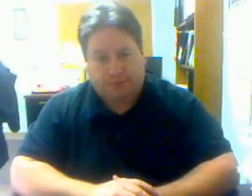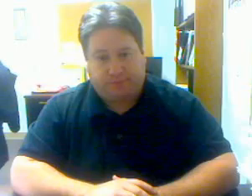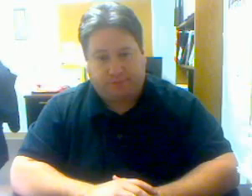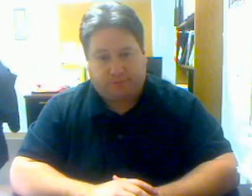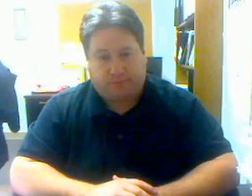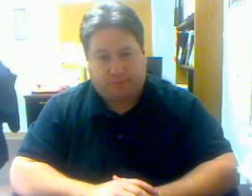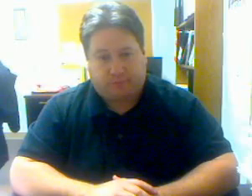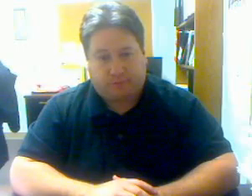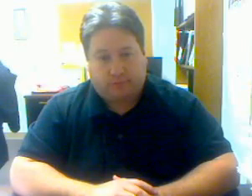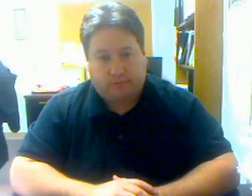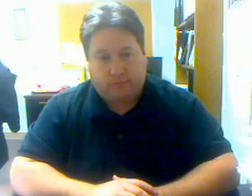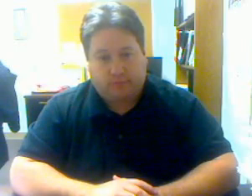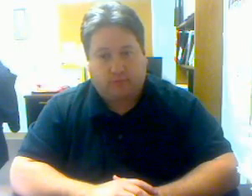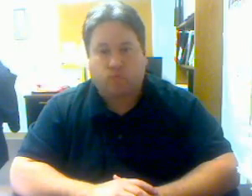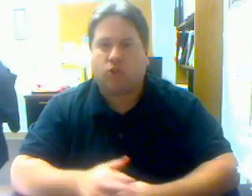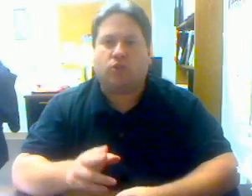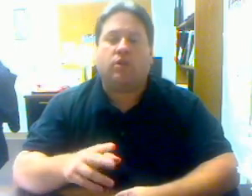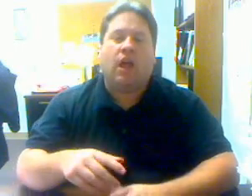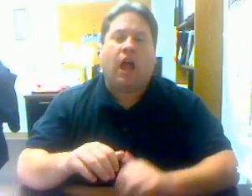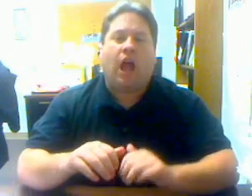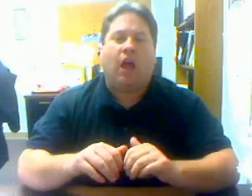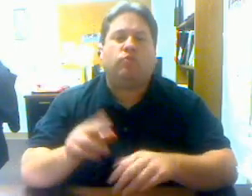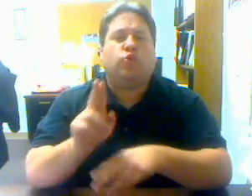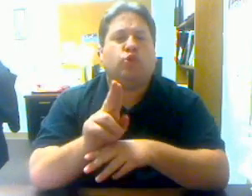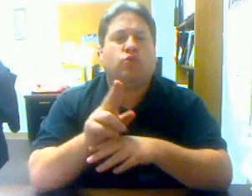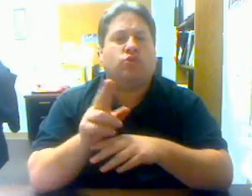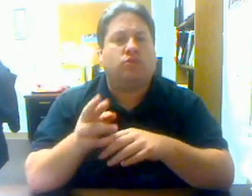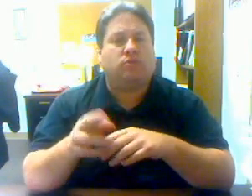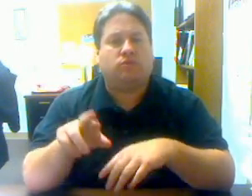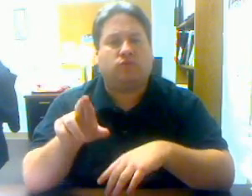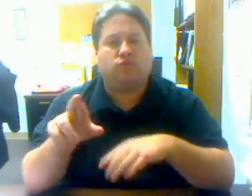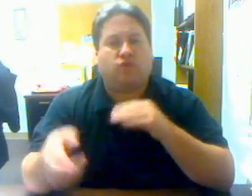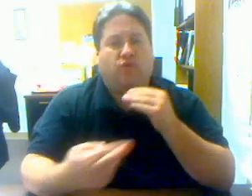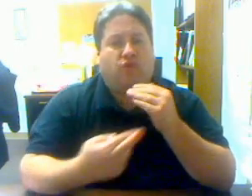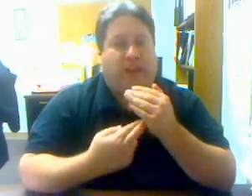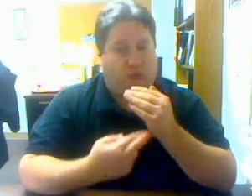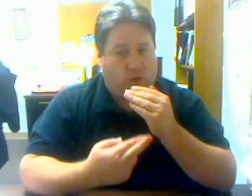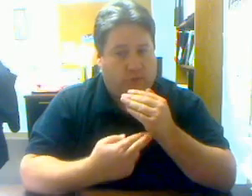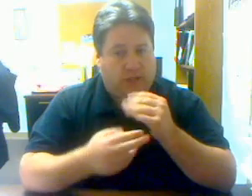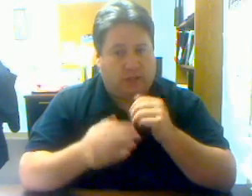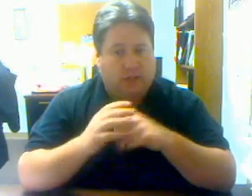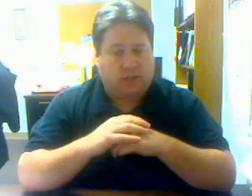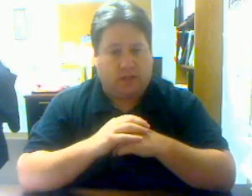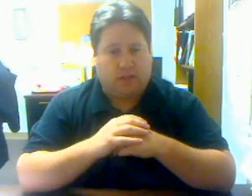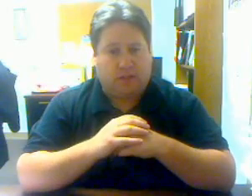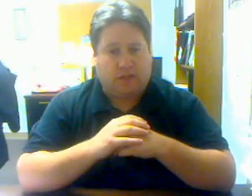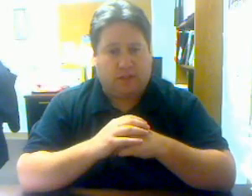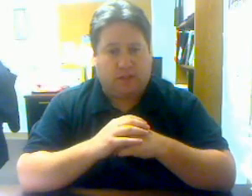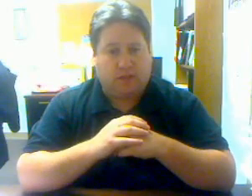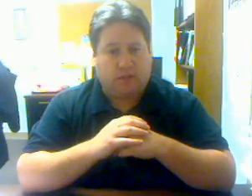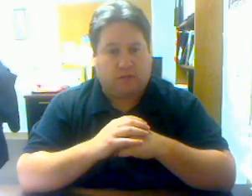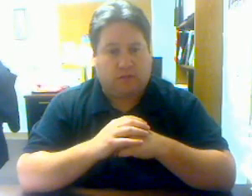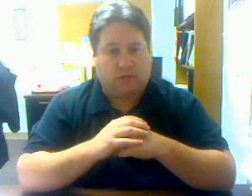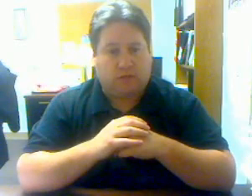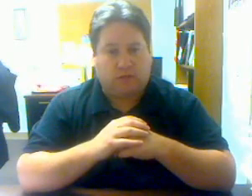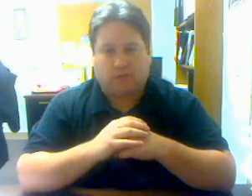So we do this with reinforcement, reinforcer. You've heard the term reinforcer before. You can't just go to Costco and buy a big bag of